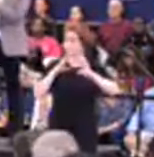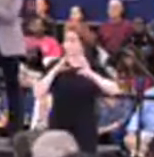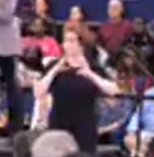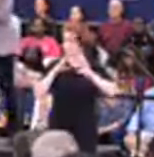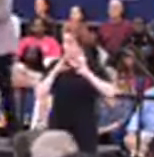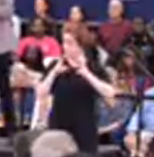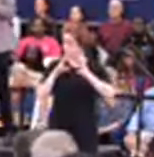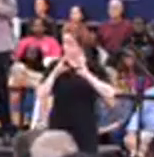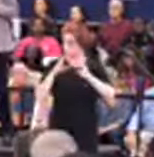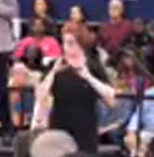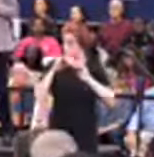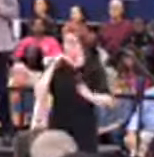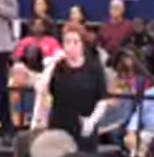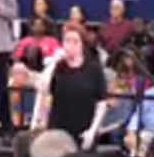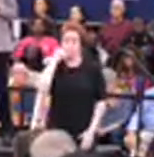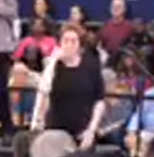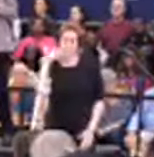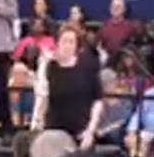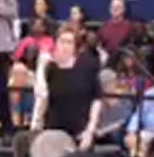a phone call,